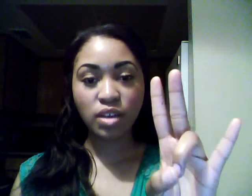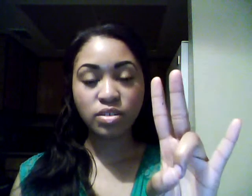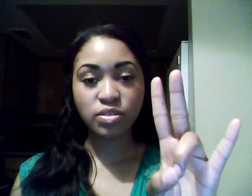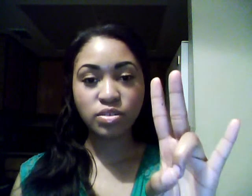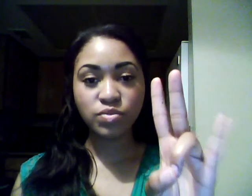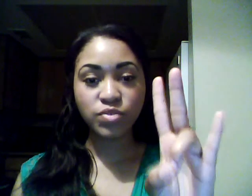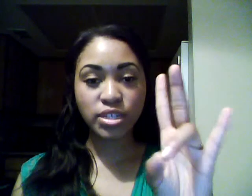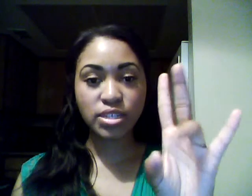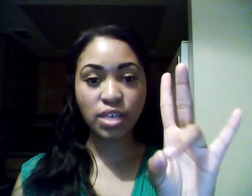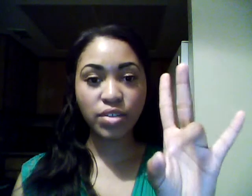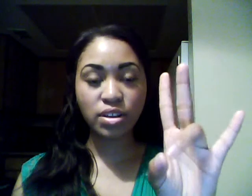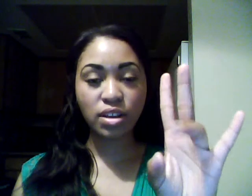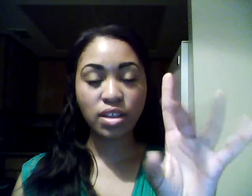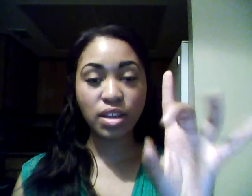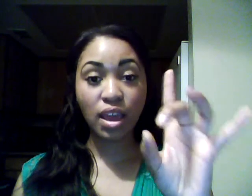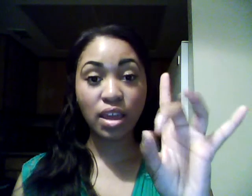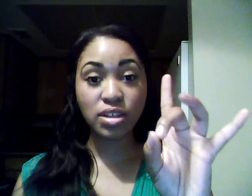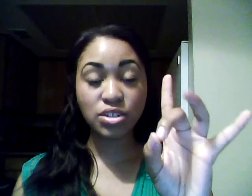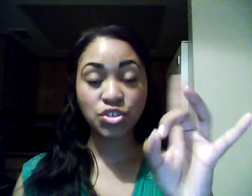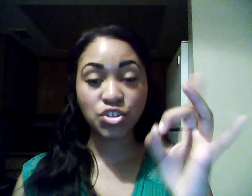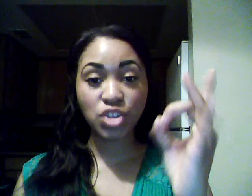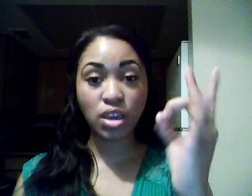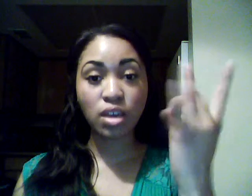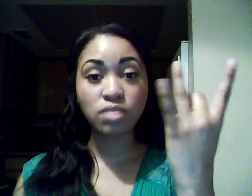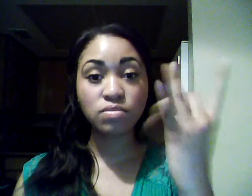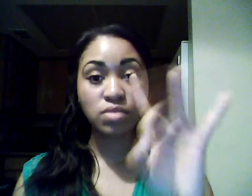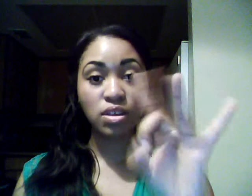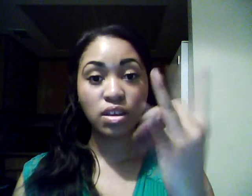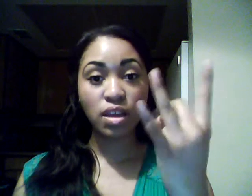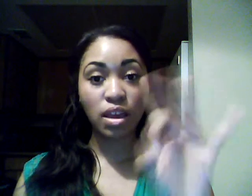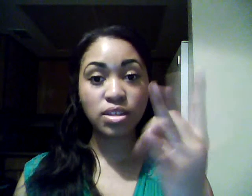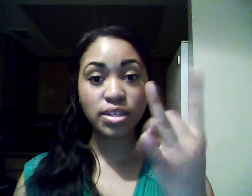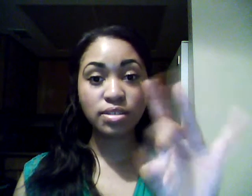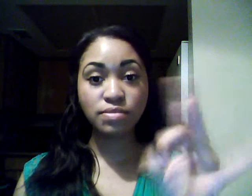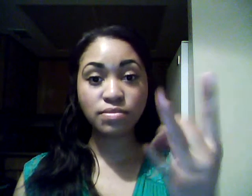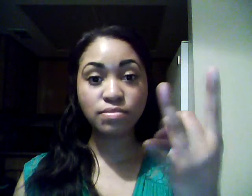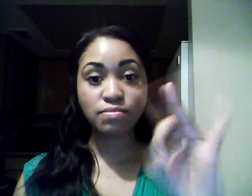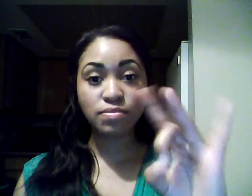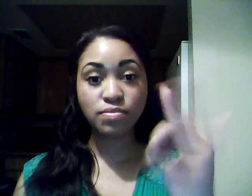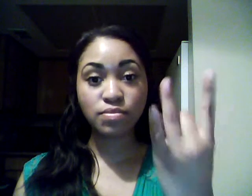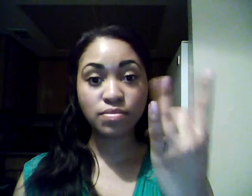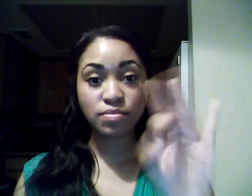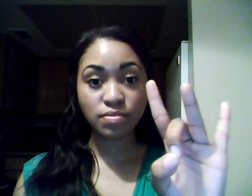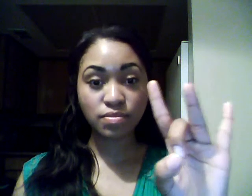Okay, hold like the 7, and then 8, and you're just going to shake it. 18,